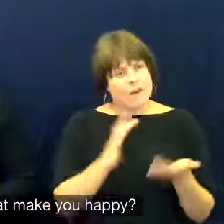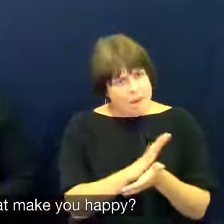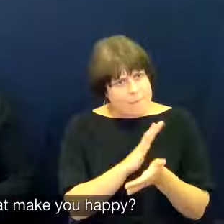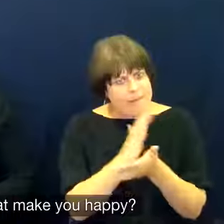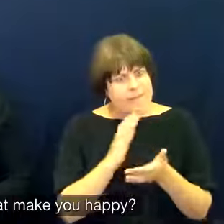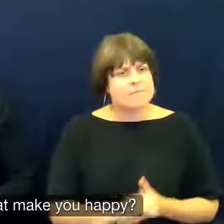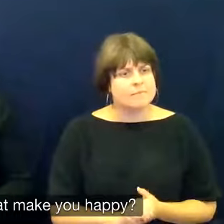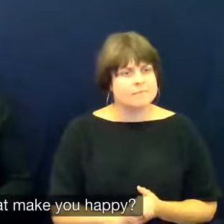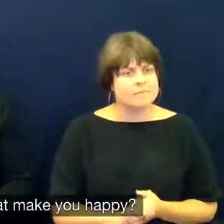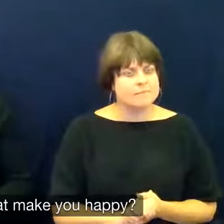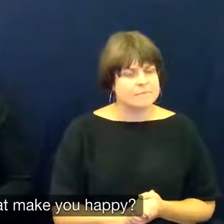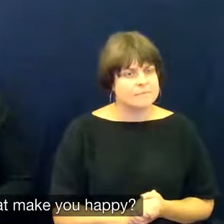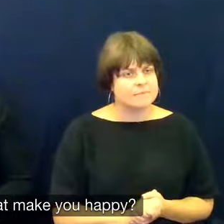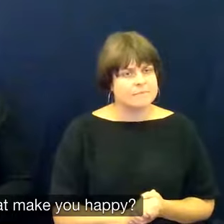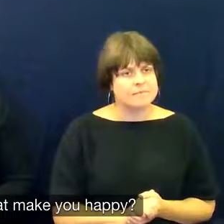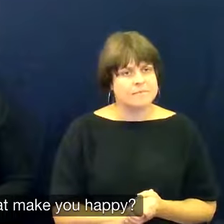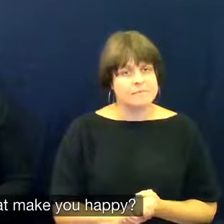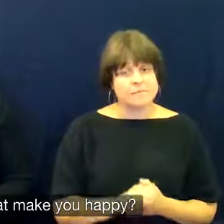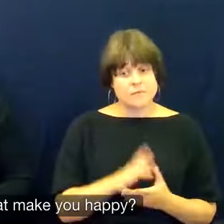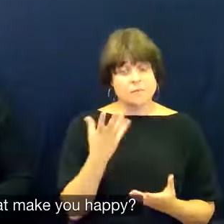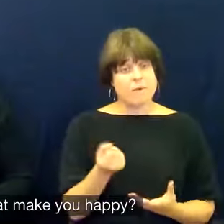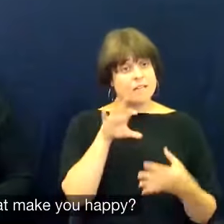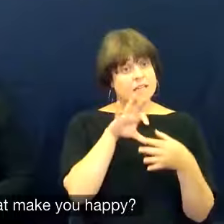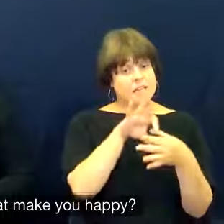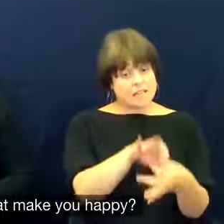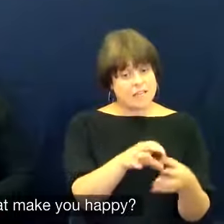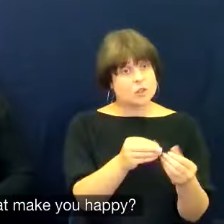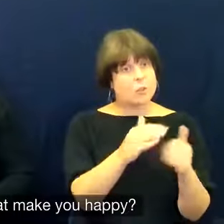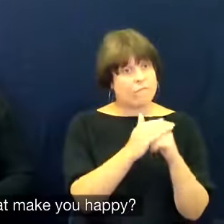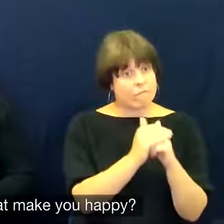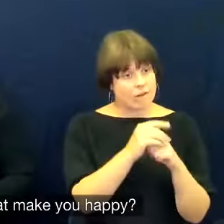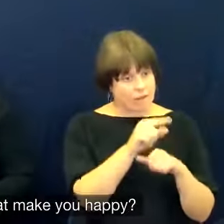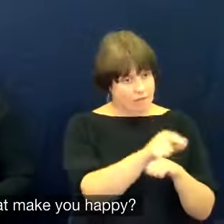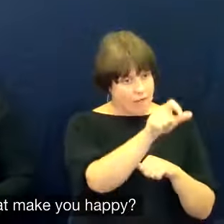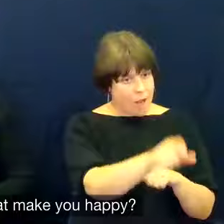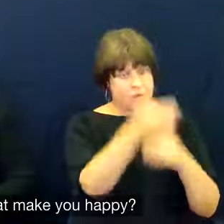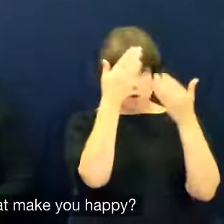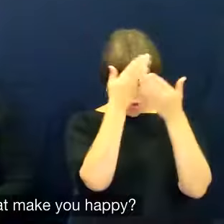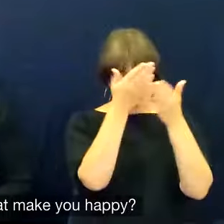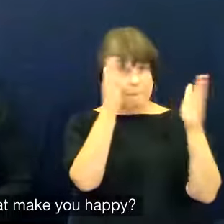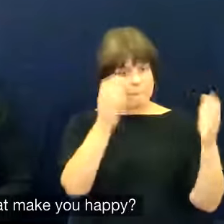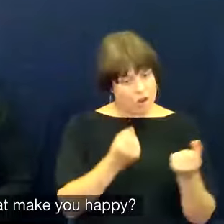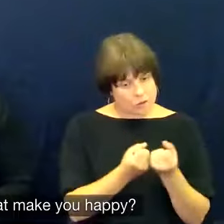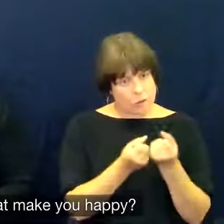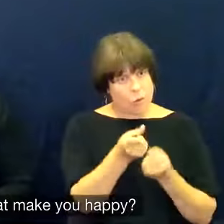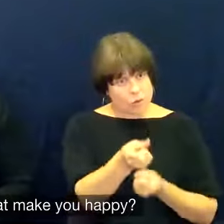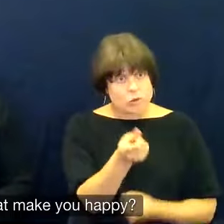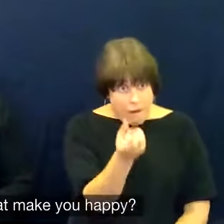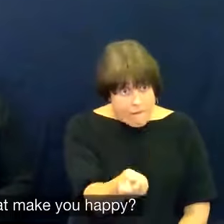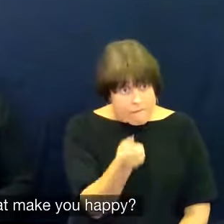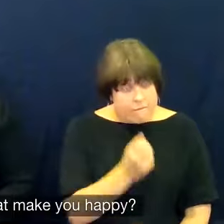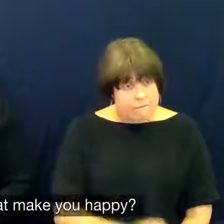Do you have connections with a friend who's open-minded and very supportive?